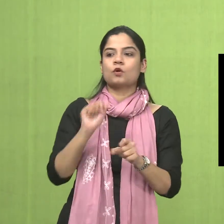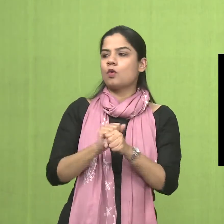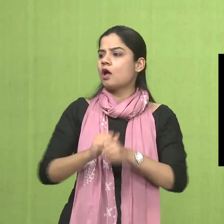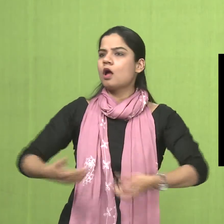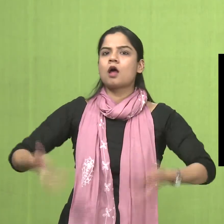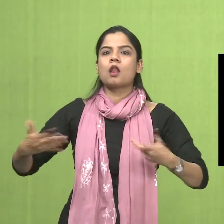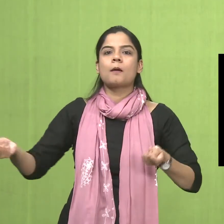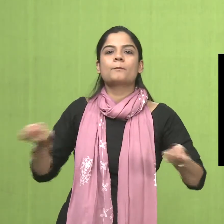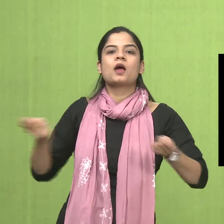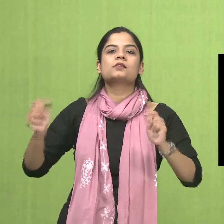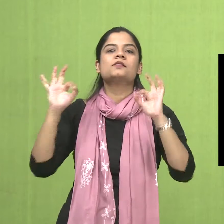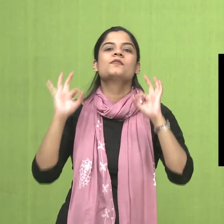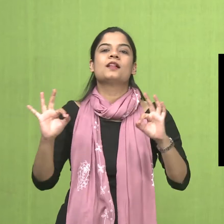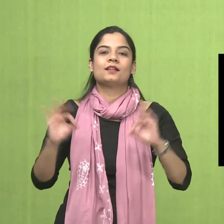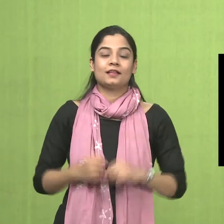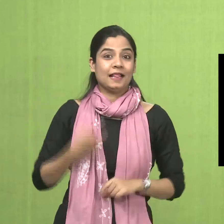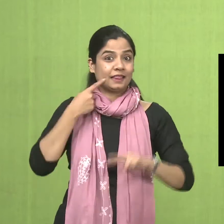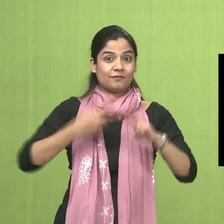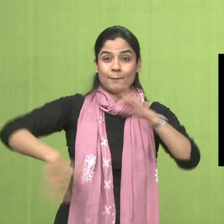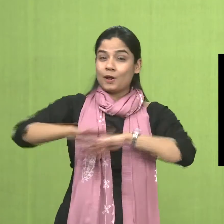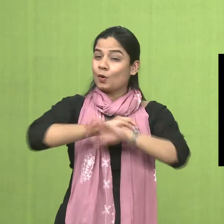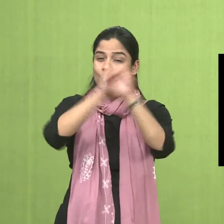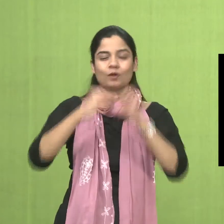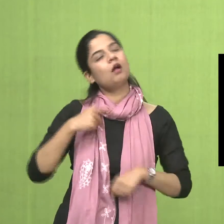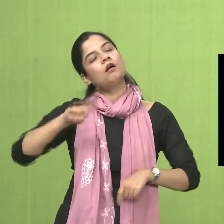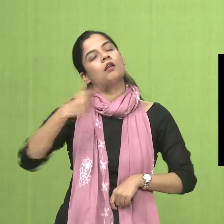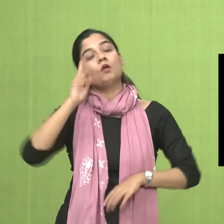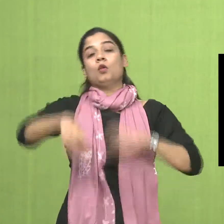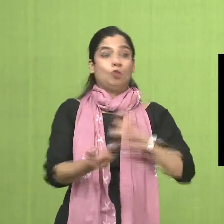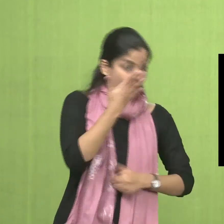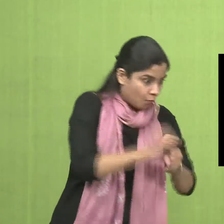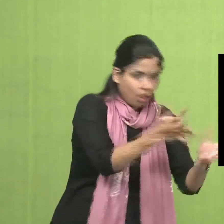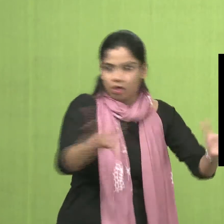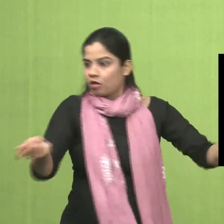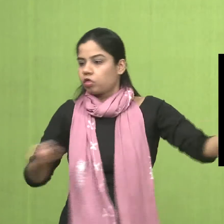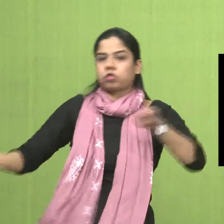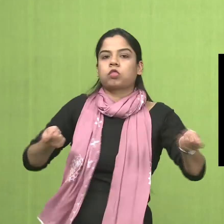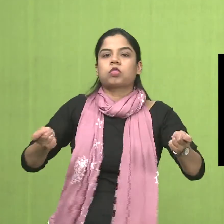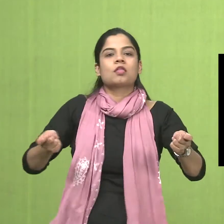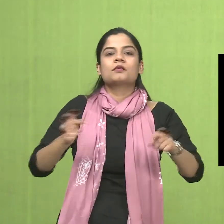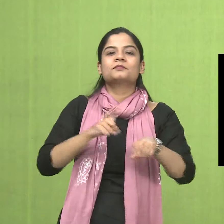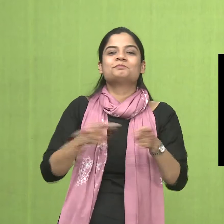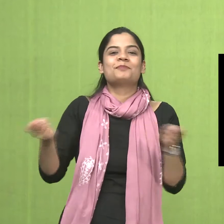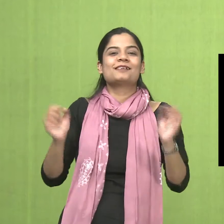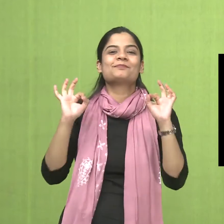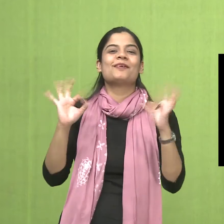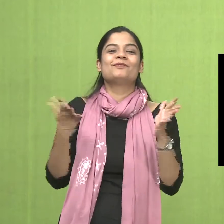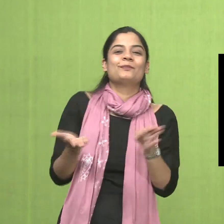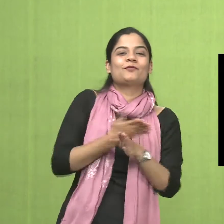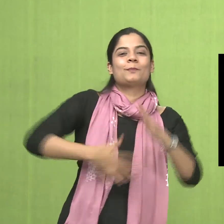written. So, once your plan is set, you can save a lot of energy. If you don't have a plan, it can be very, very